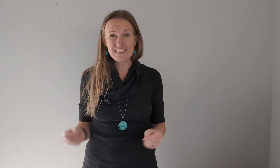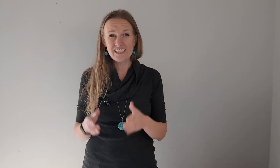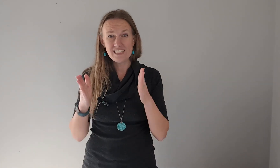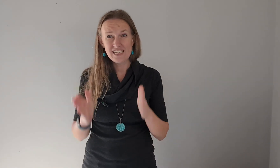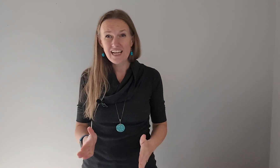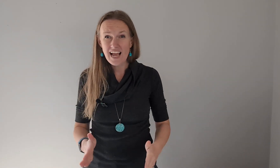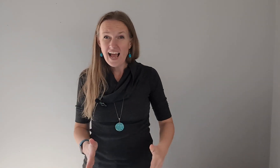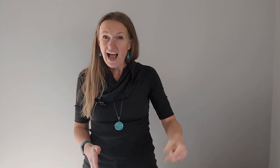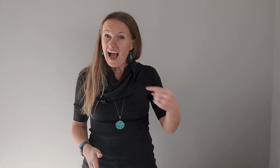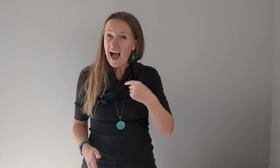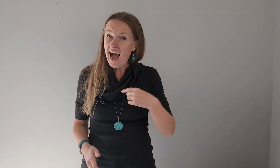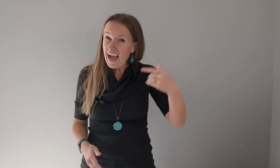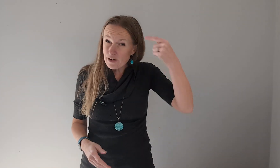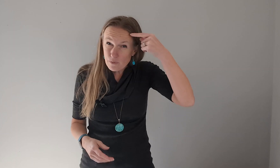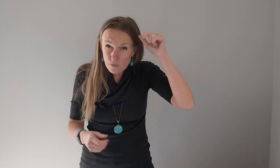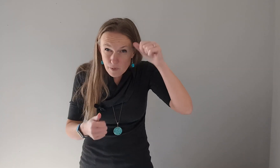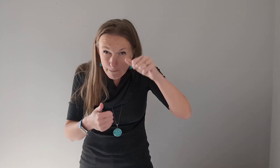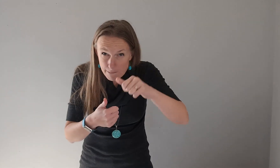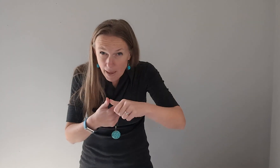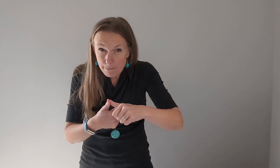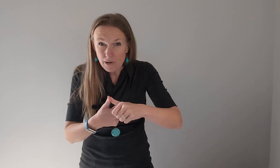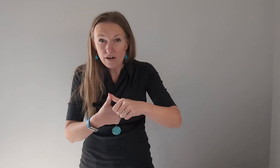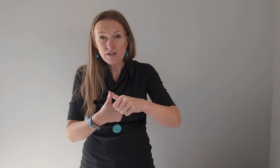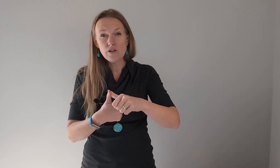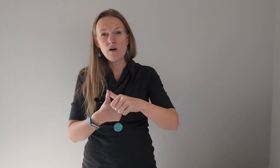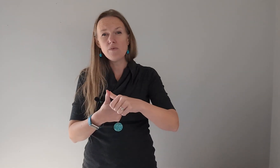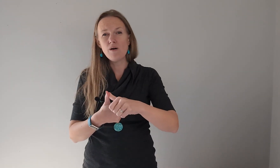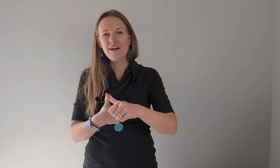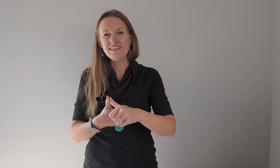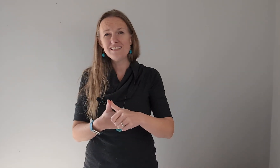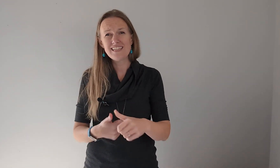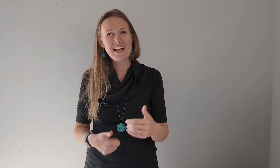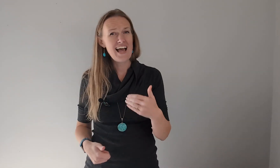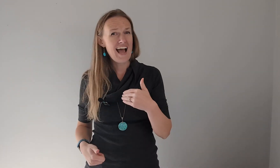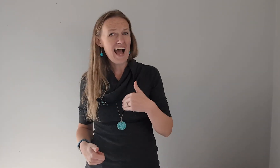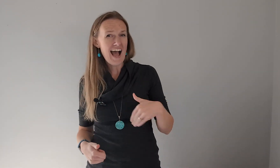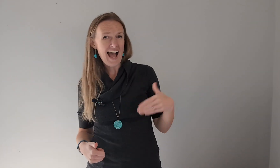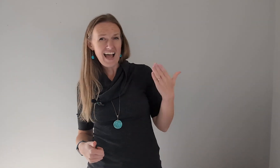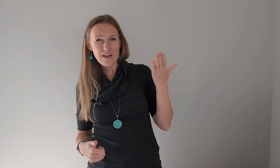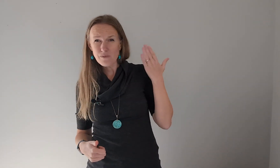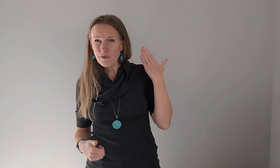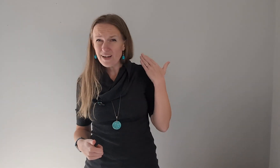wretch. I remember who I was. I